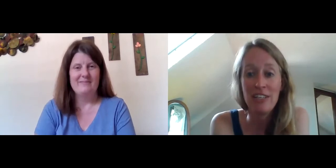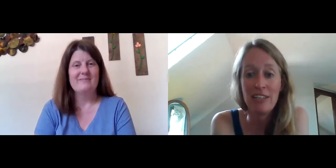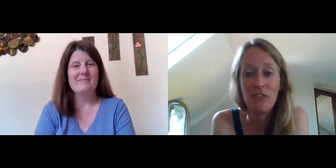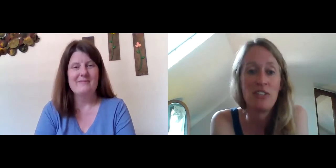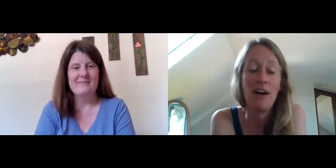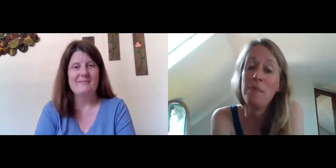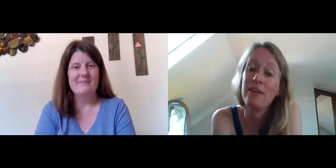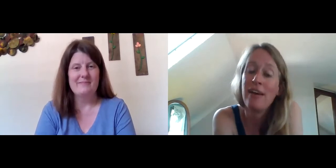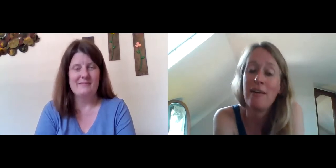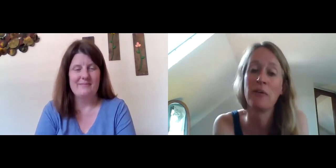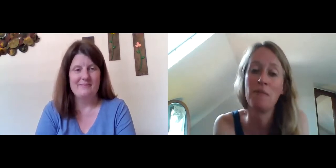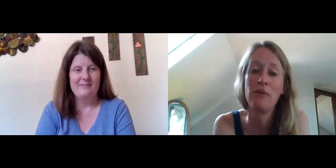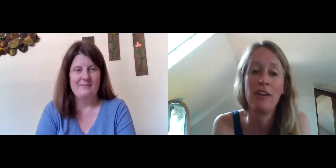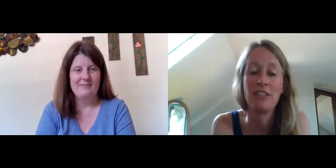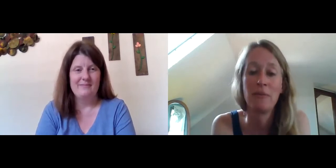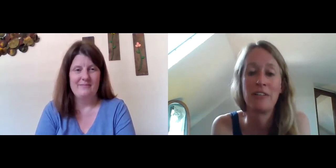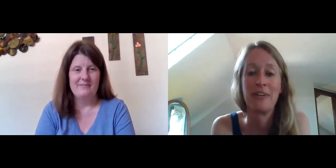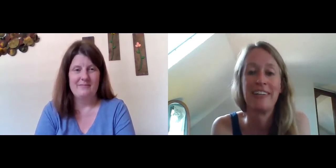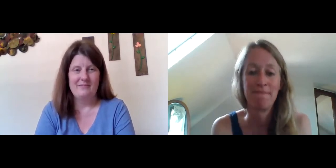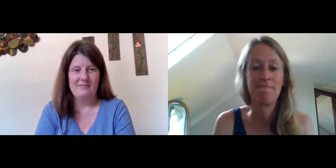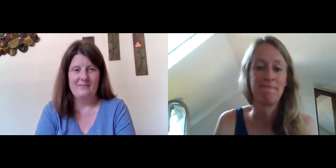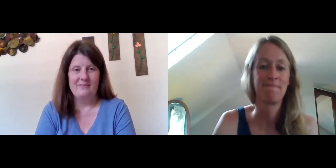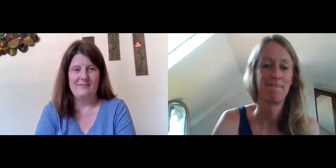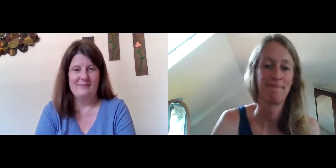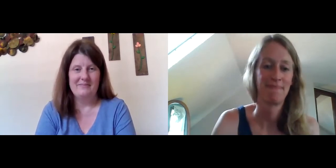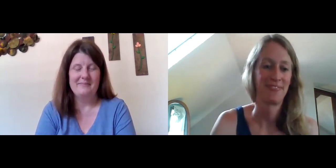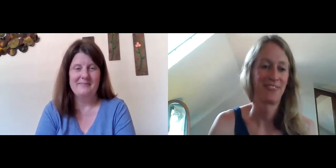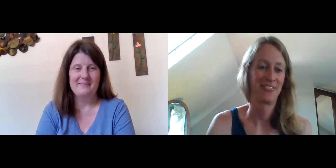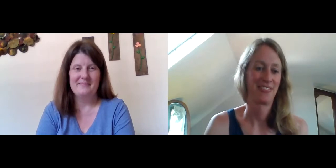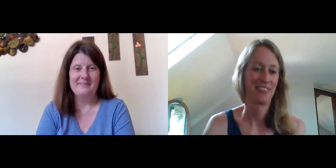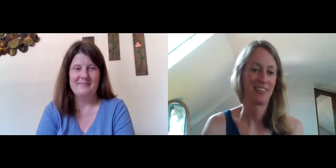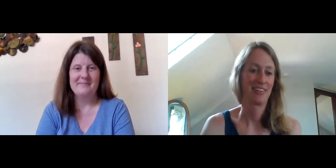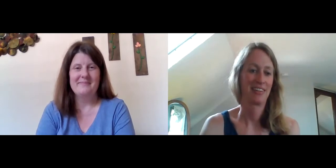what she does for a job and about the community that she works with.